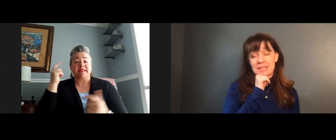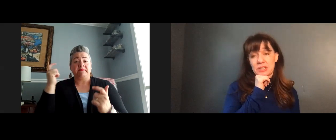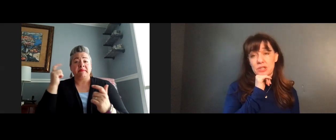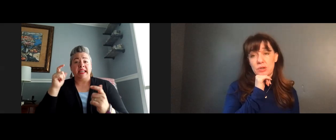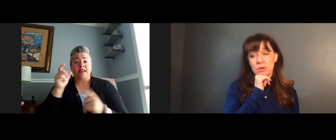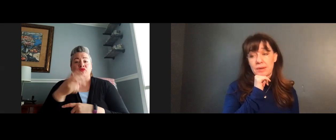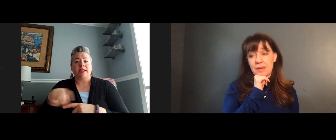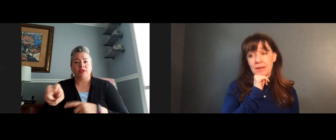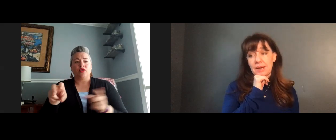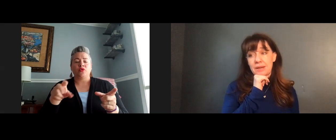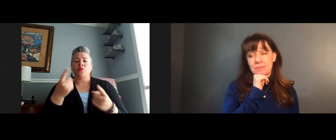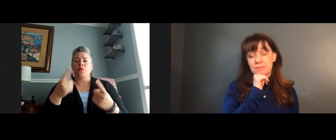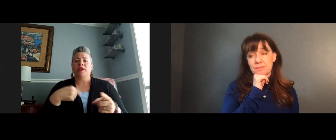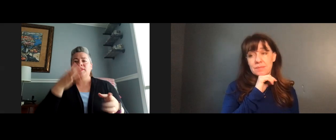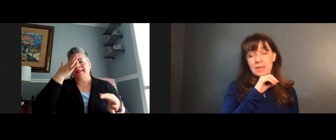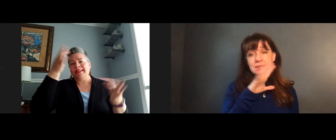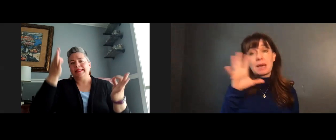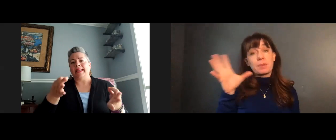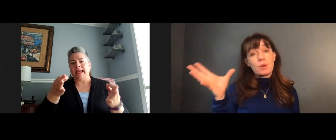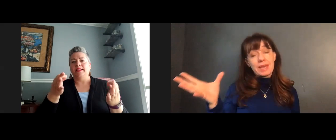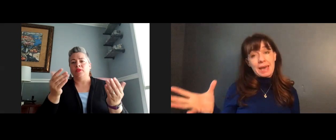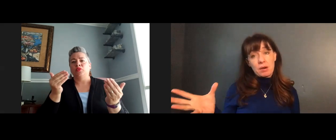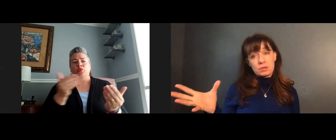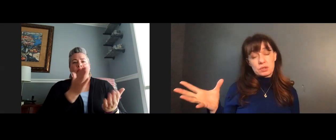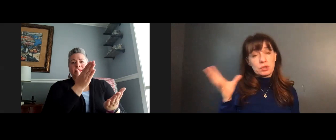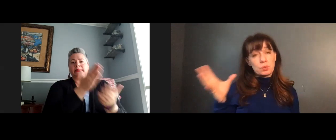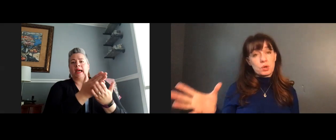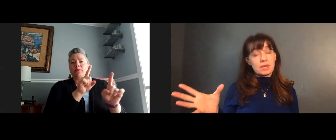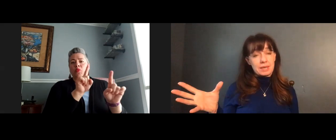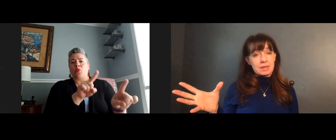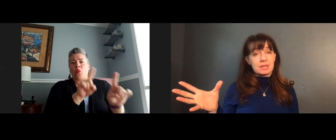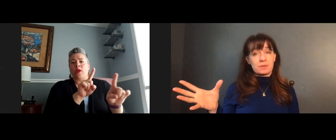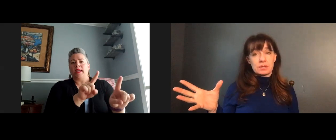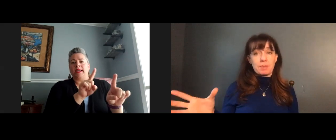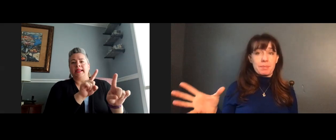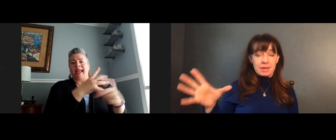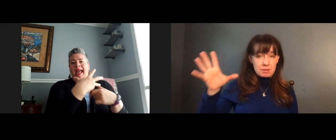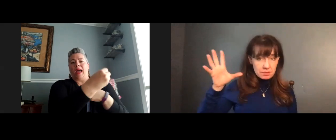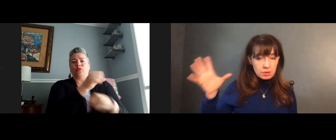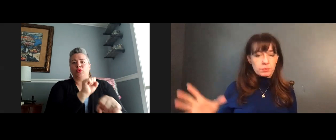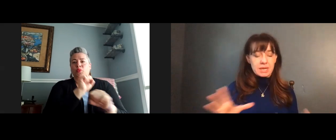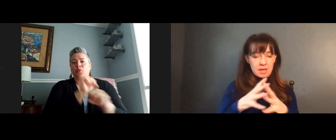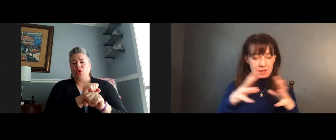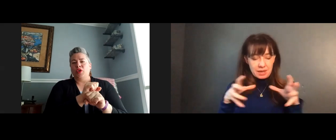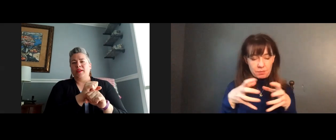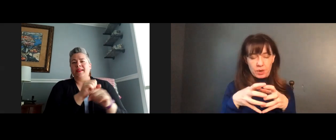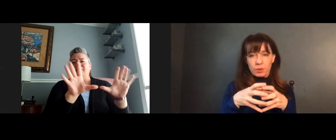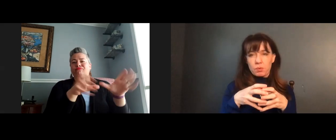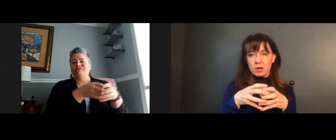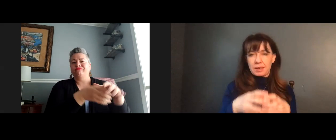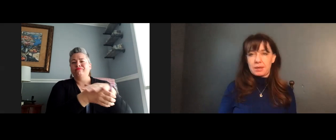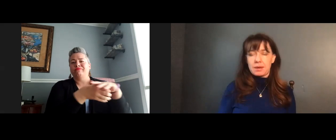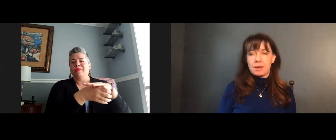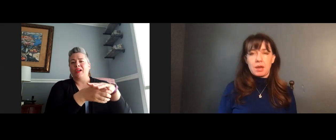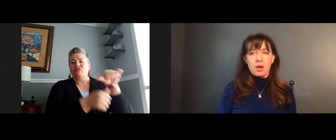decided to um stop going out to work in as far as the public arena where